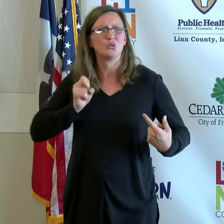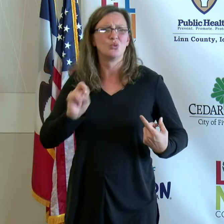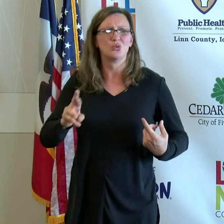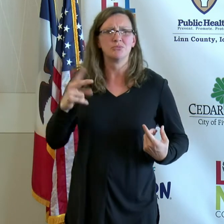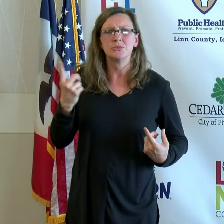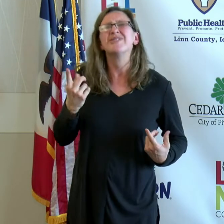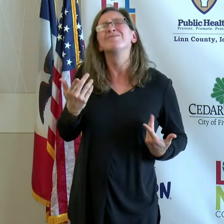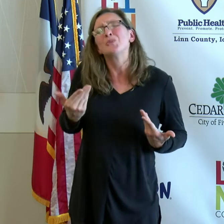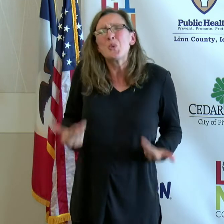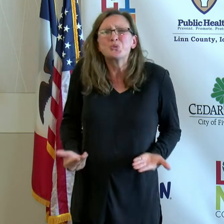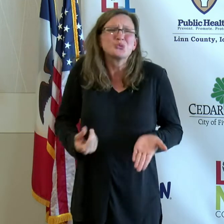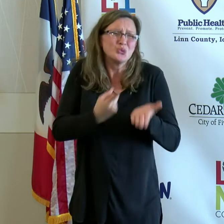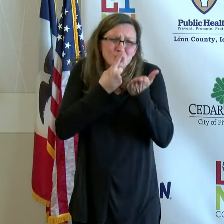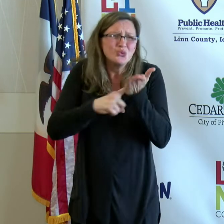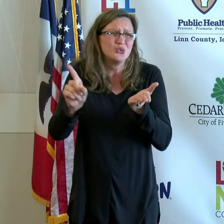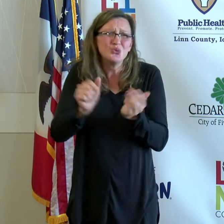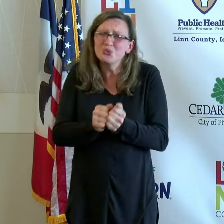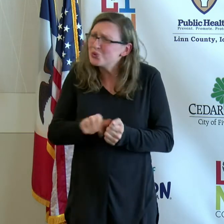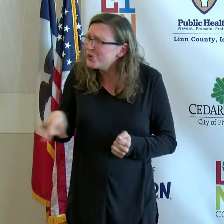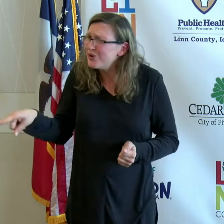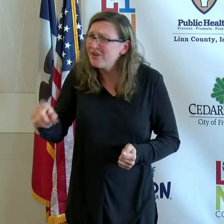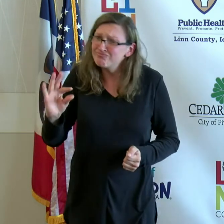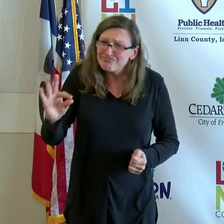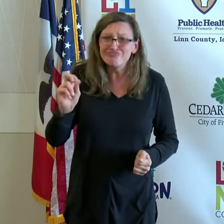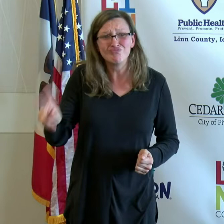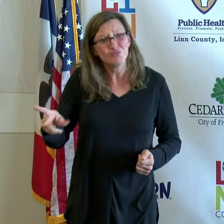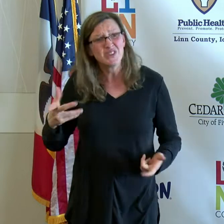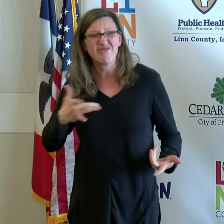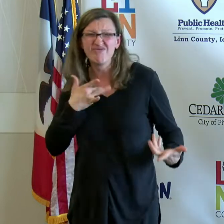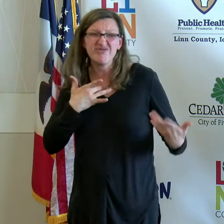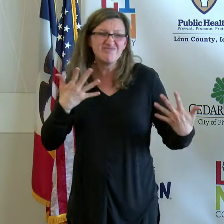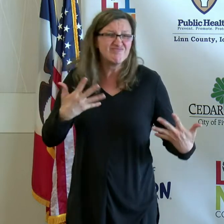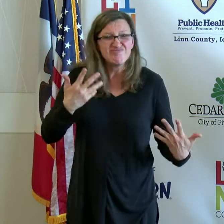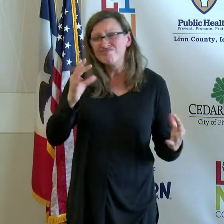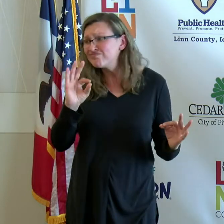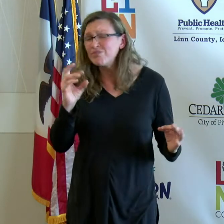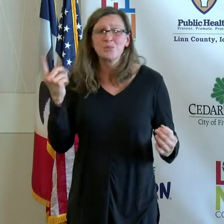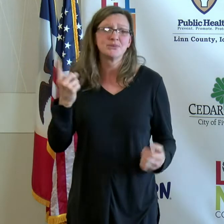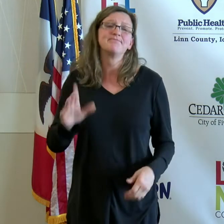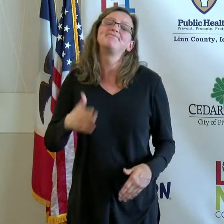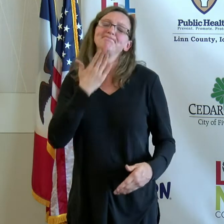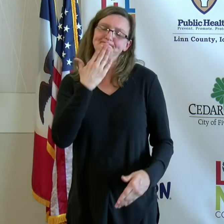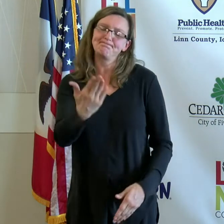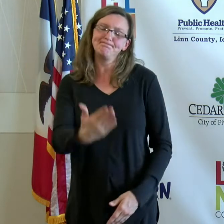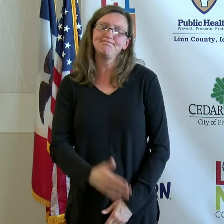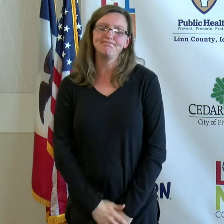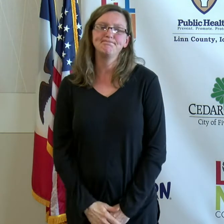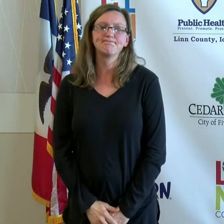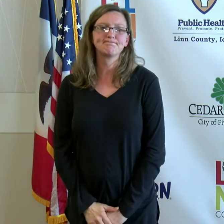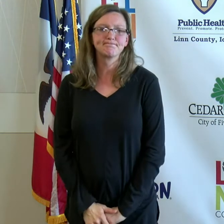to be proactive in that regard. Thank you so much, and I will step out.